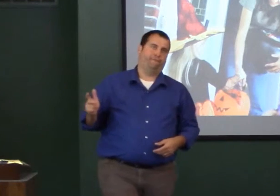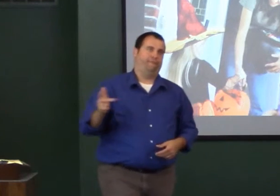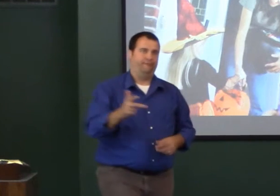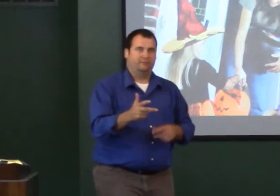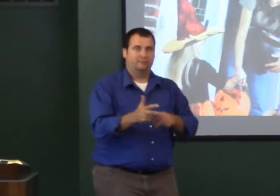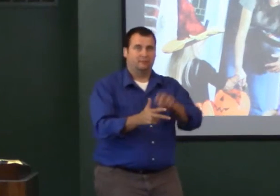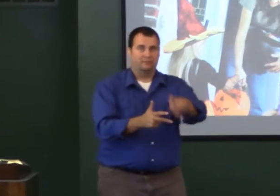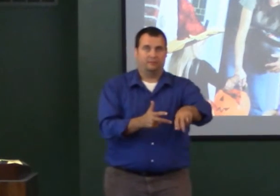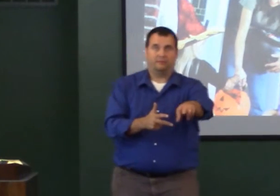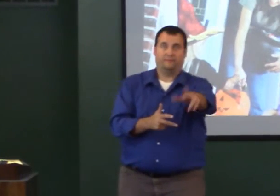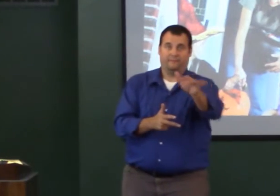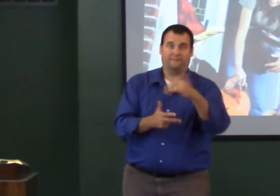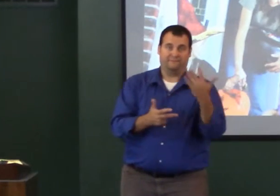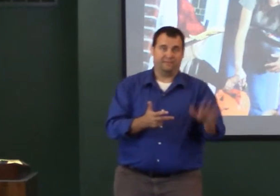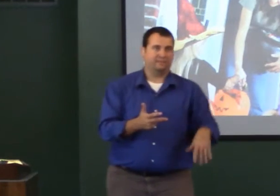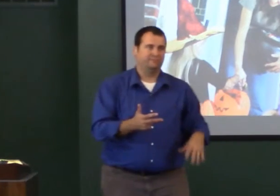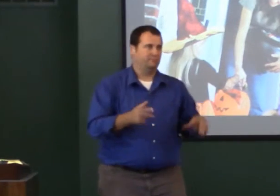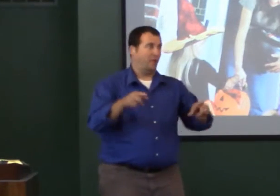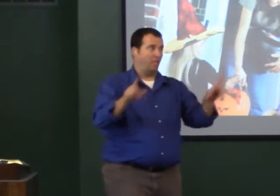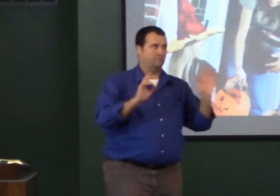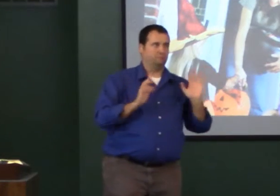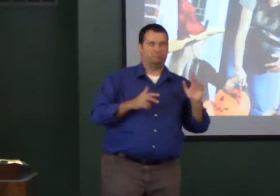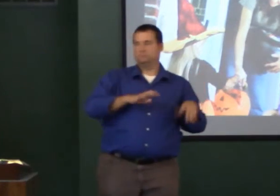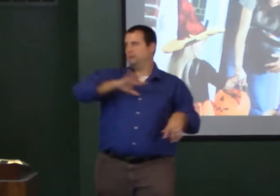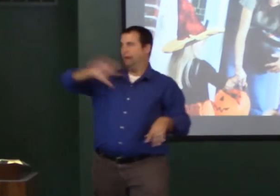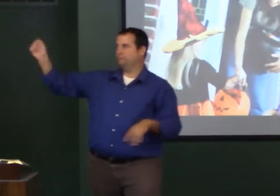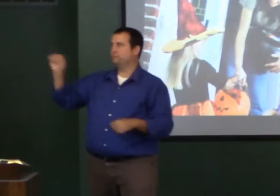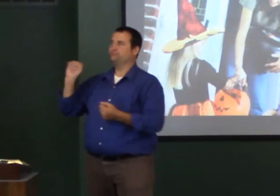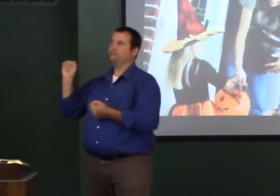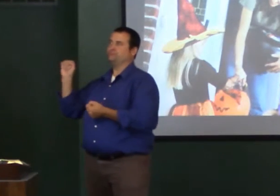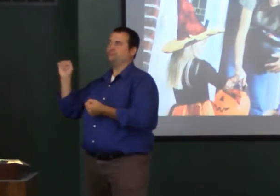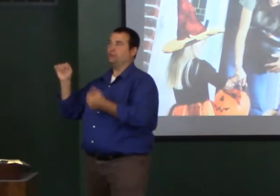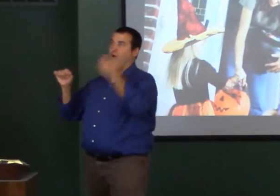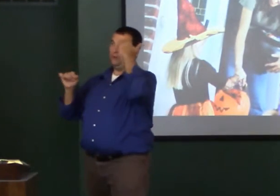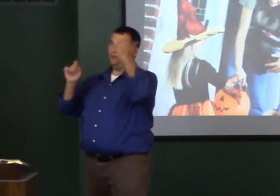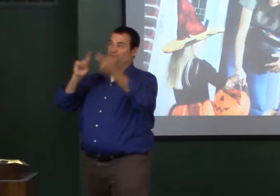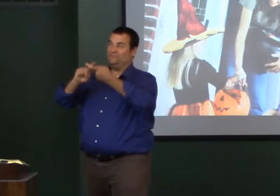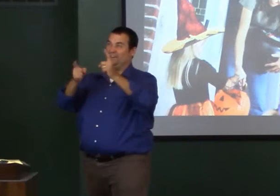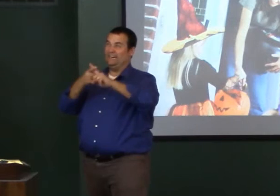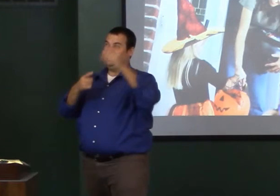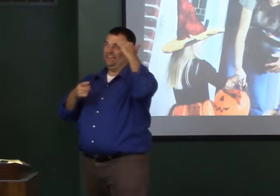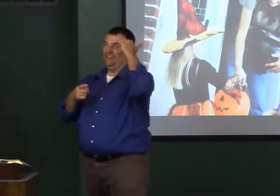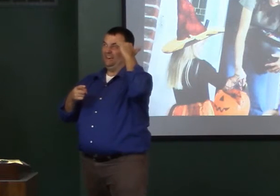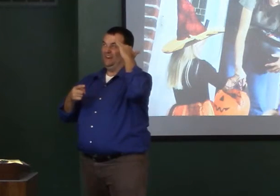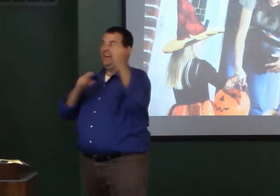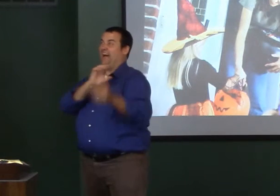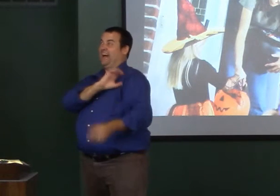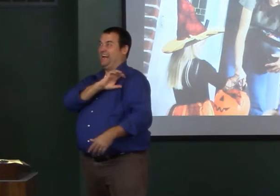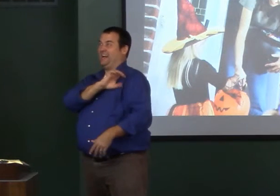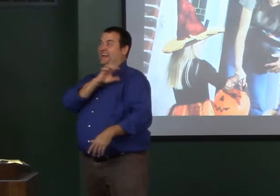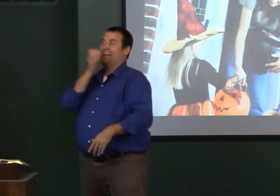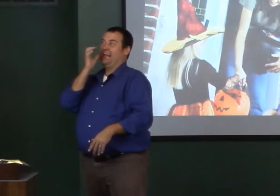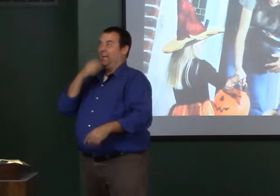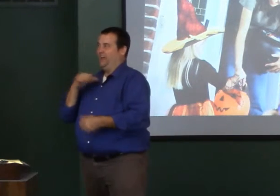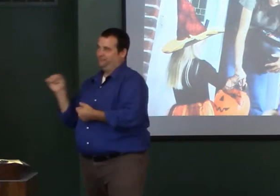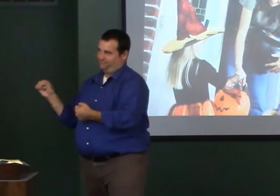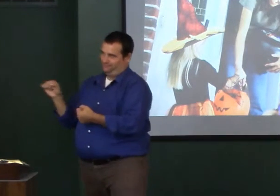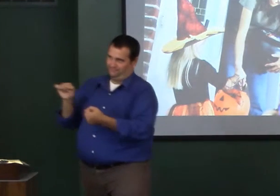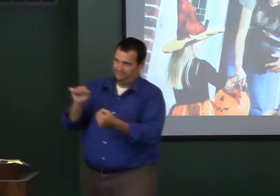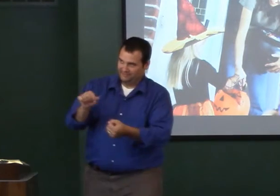Oh, I know where this person needs, lives, and I know there's a safe area. Oh, it's a friend